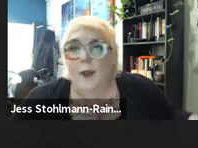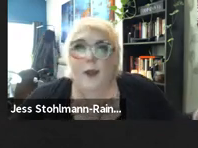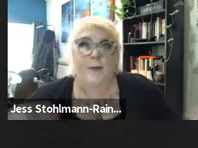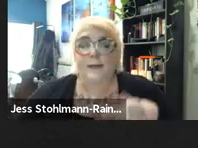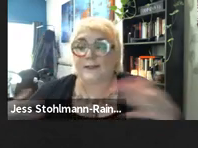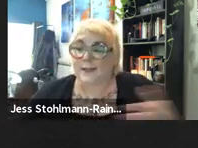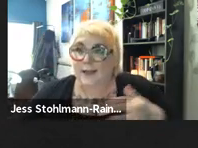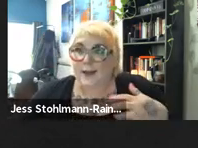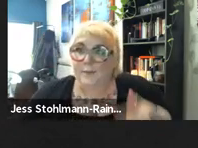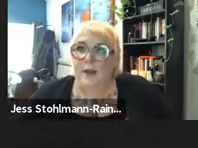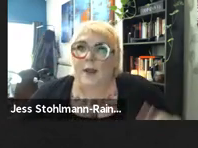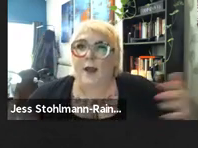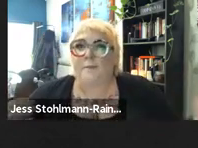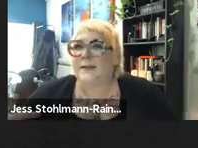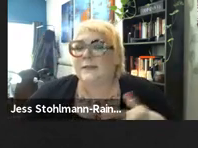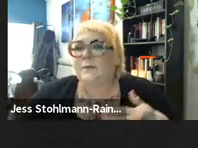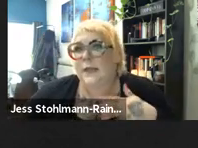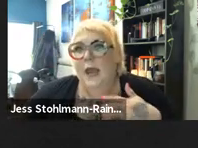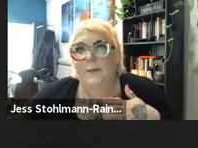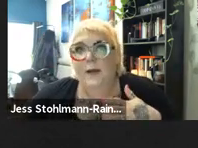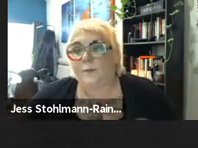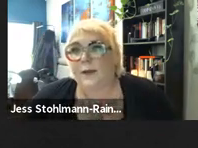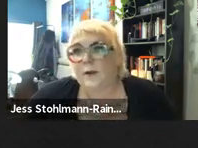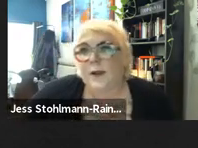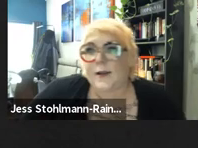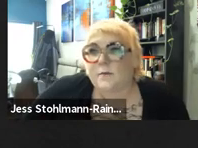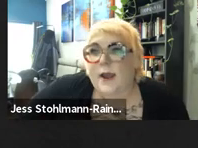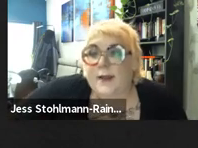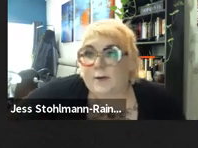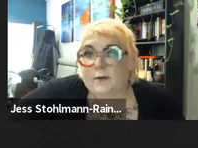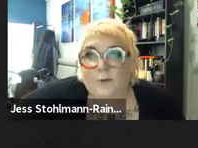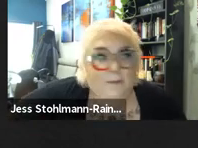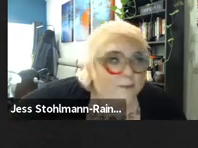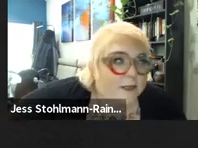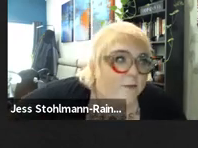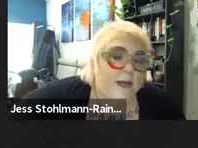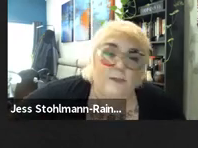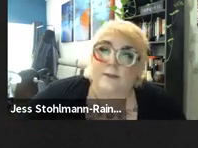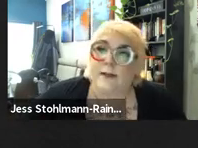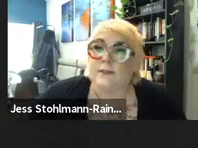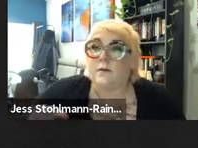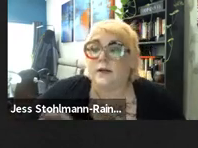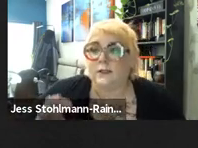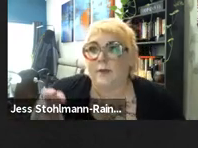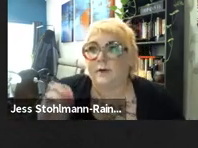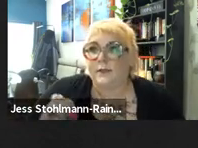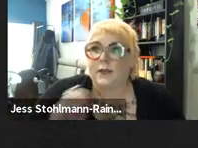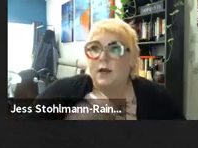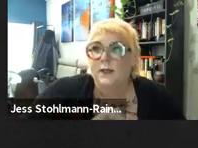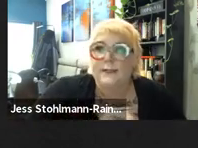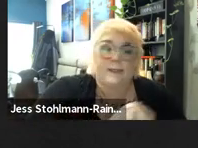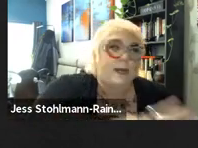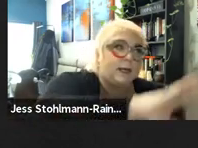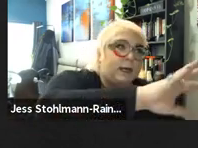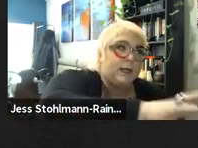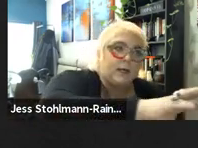work um and things like that um that didn't really happen in our planning grant in the way that i would have wanted them to because we spent so much time focusing